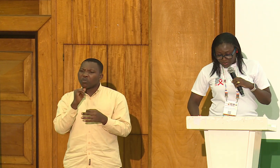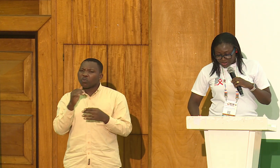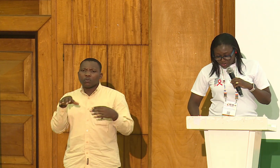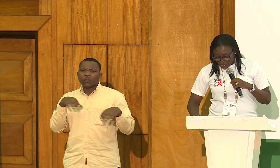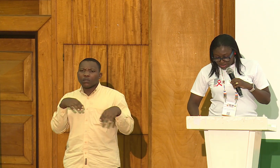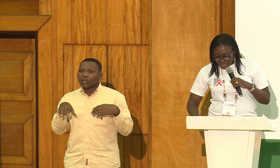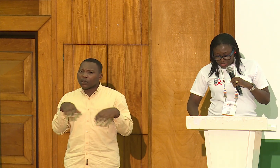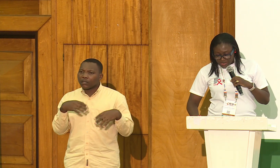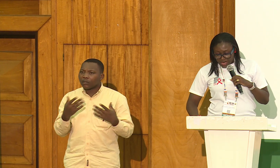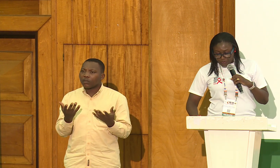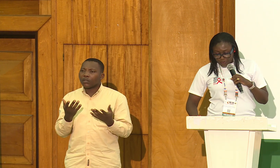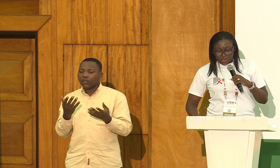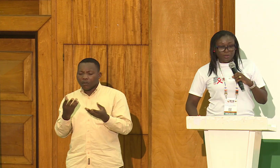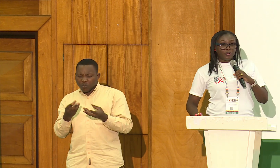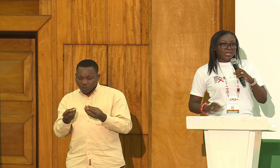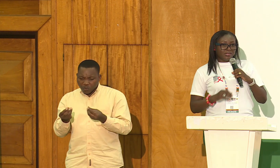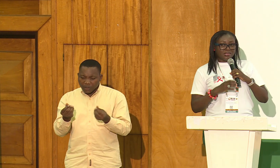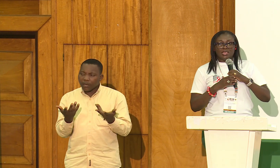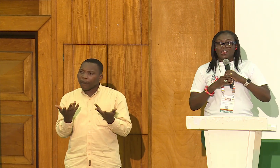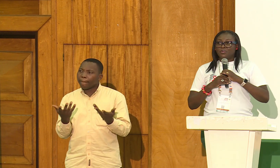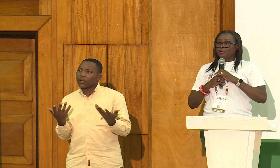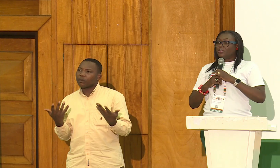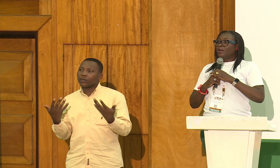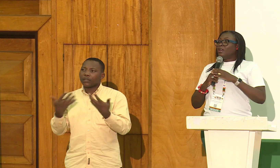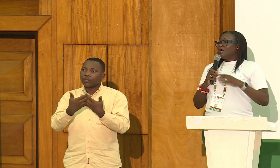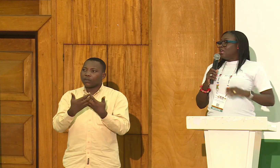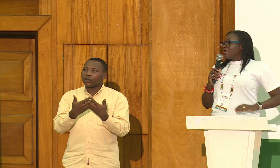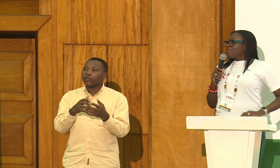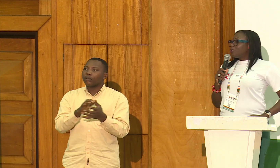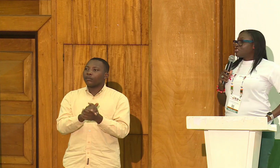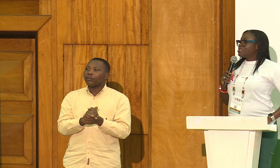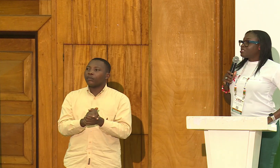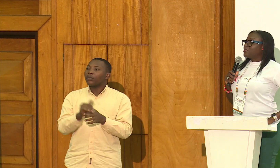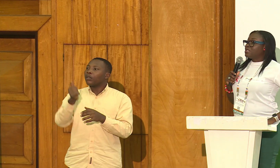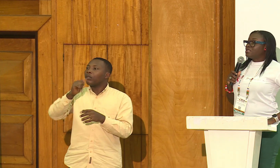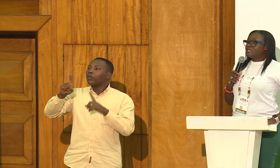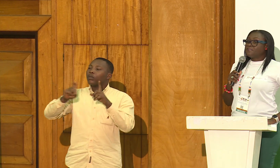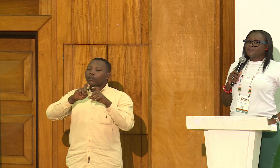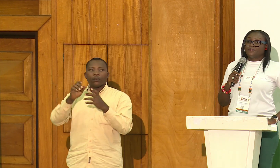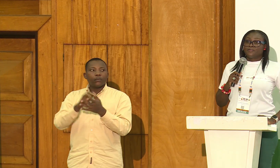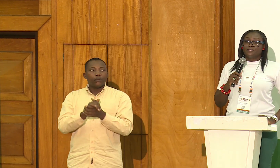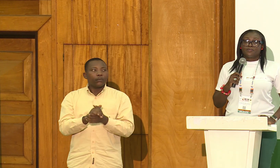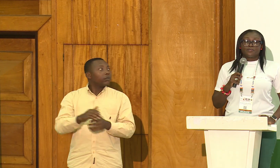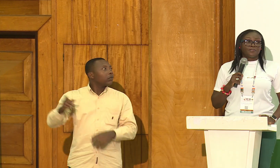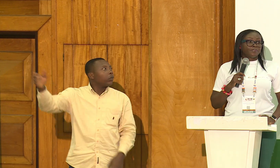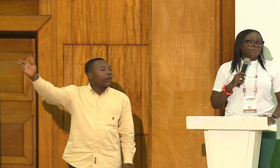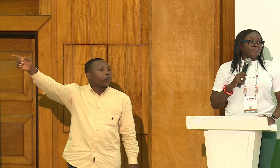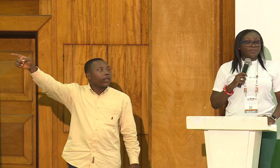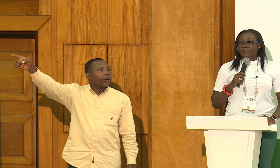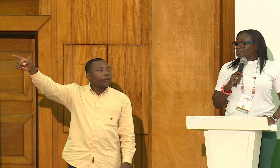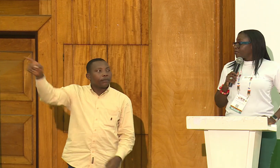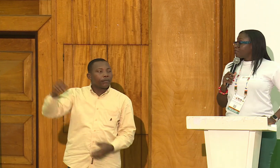solution must be integrated, affordable, and scalable. Any questions, please?